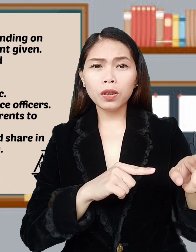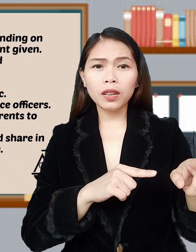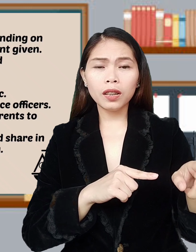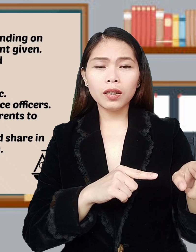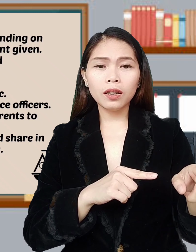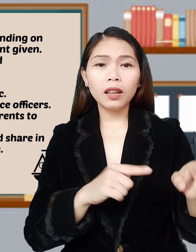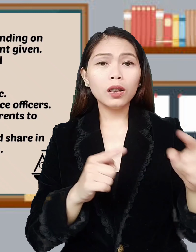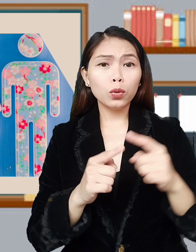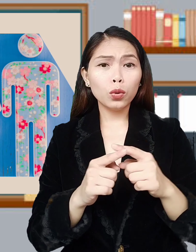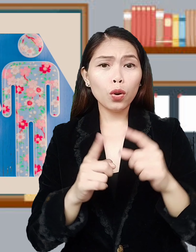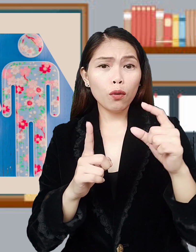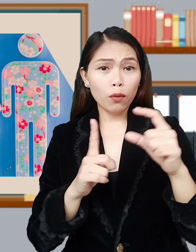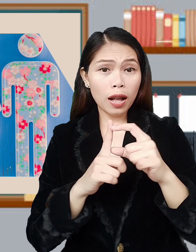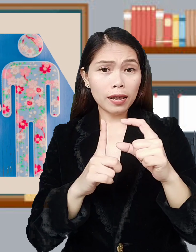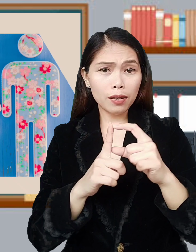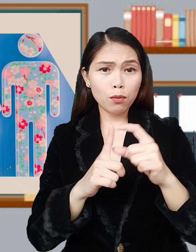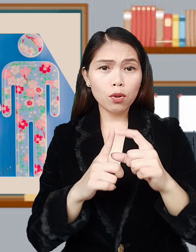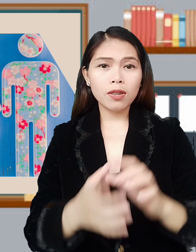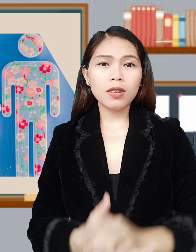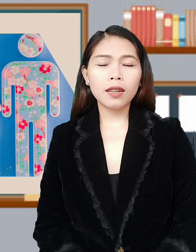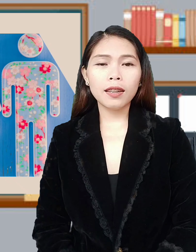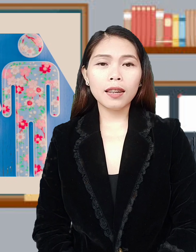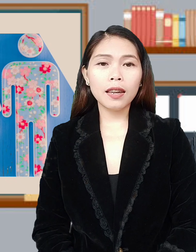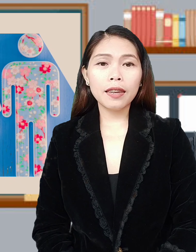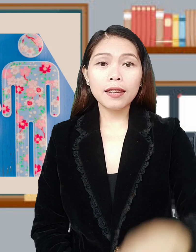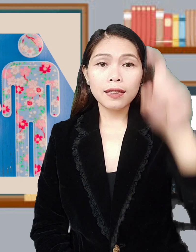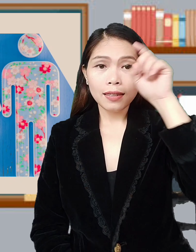Let's proceed to vocabulary words.